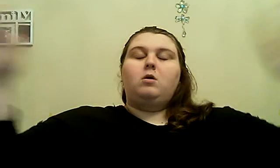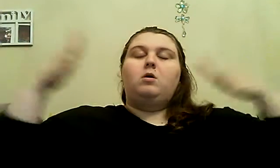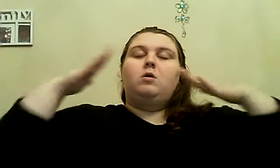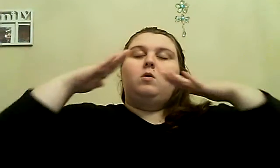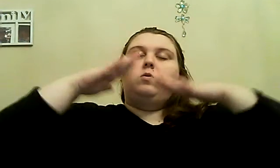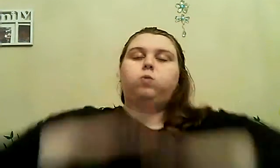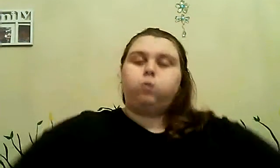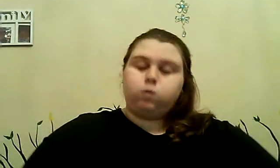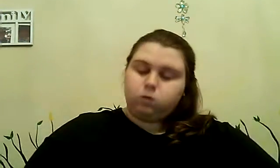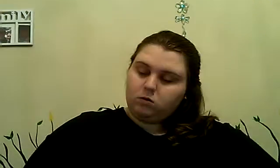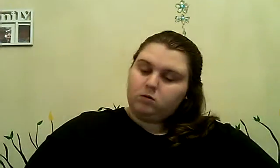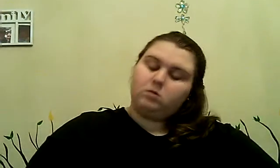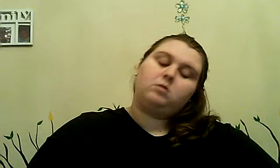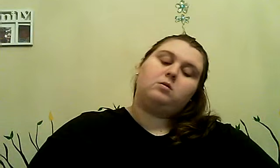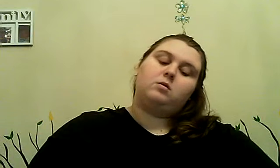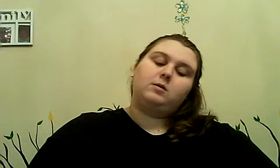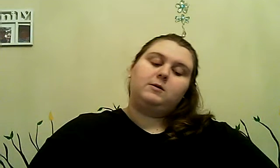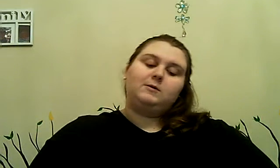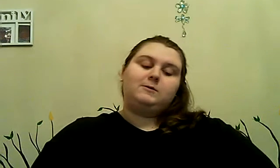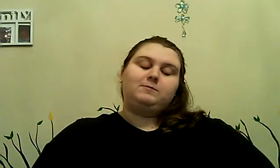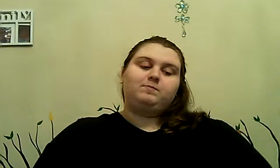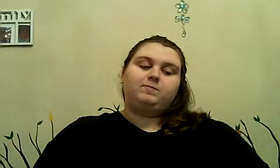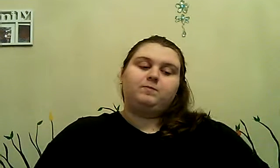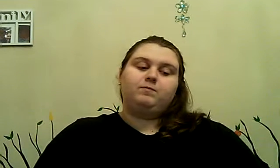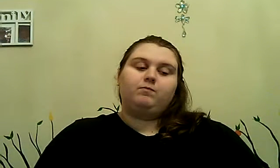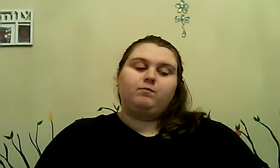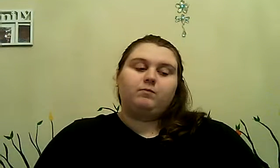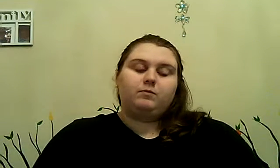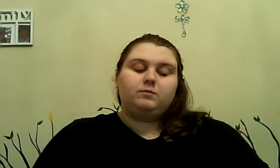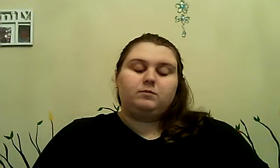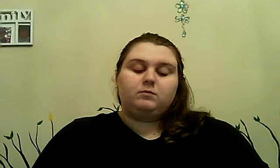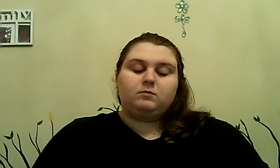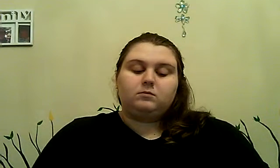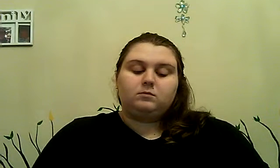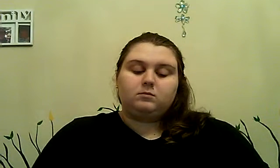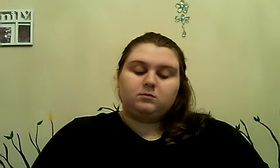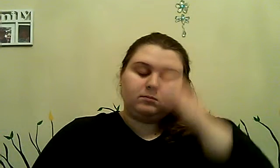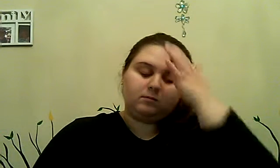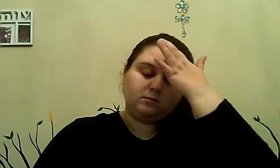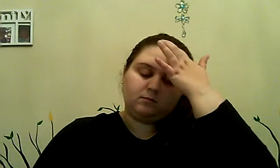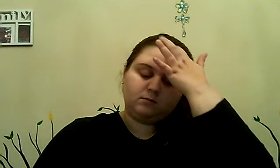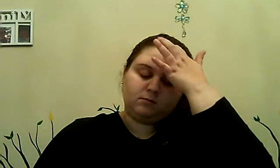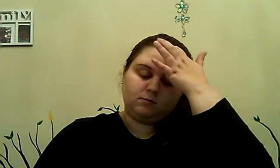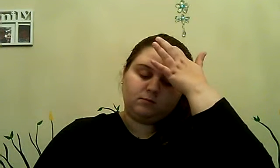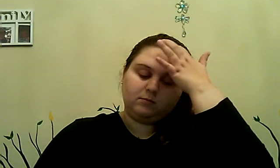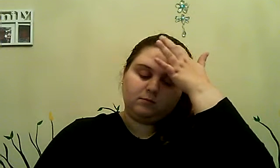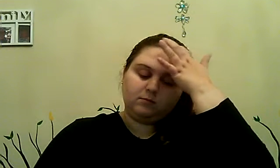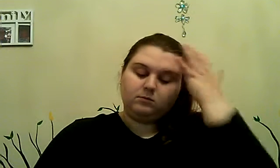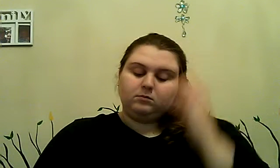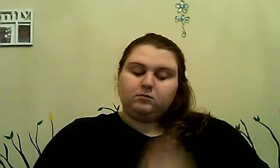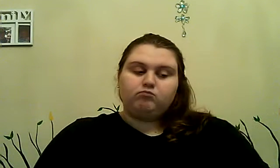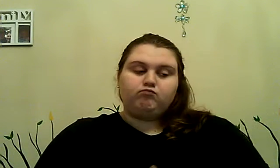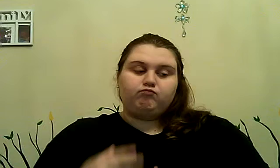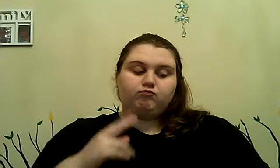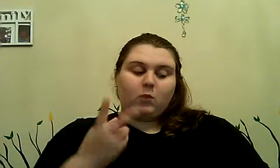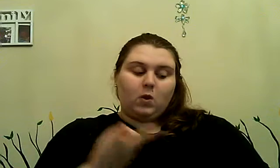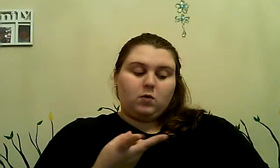of soothing wounds in the water, kind of scratched up and so on and so forth. And we were just sitting silently